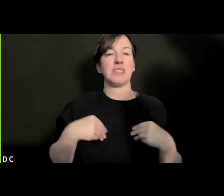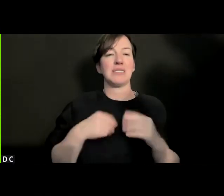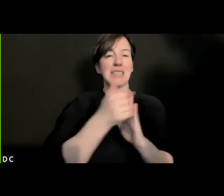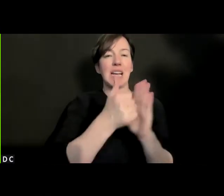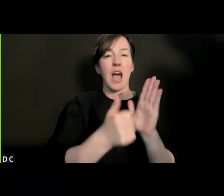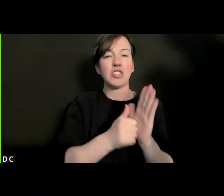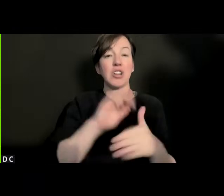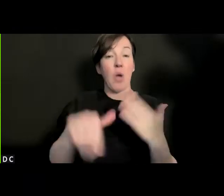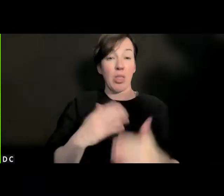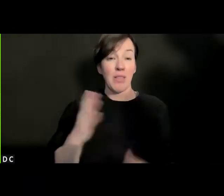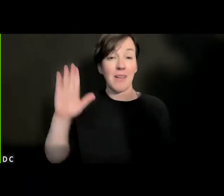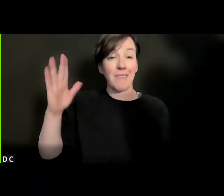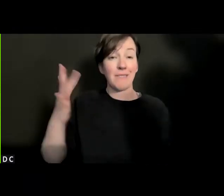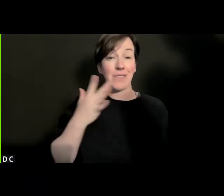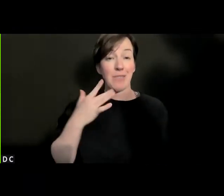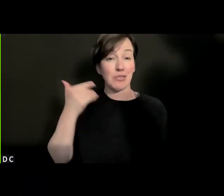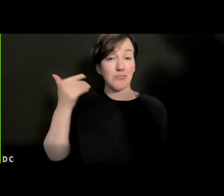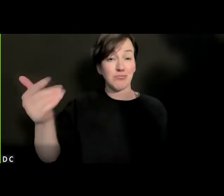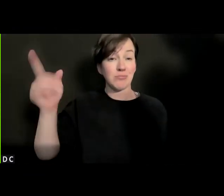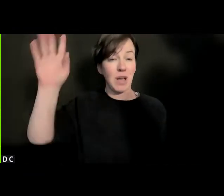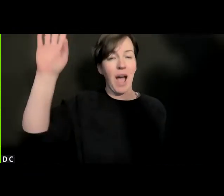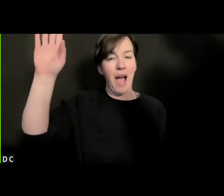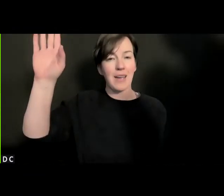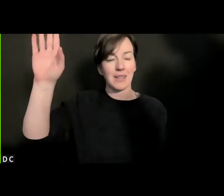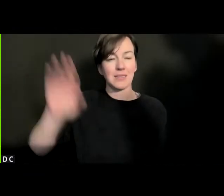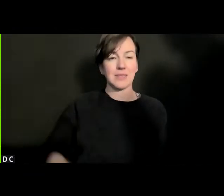All in favor? Aye.